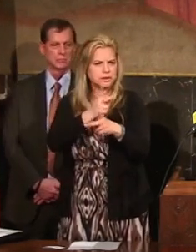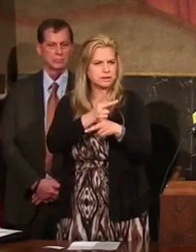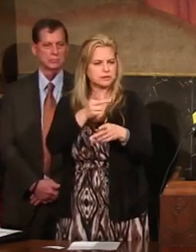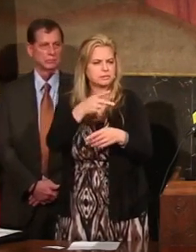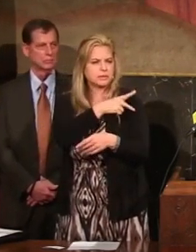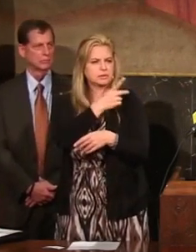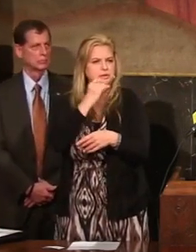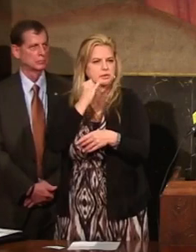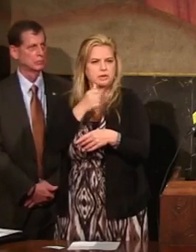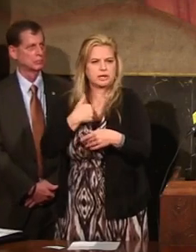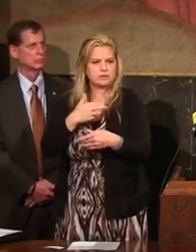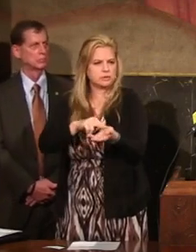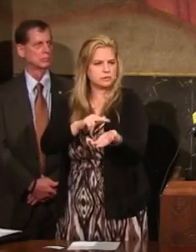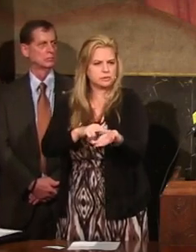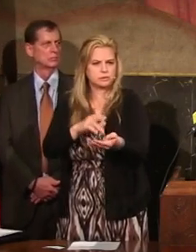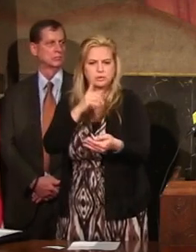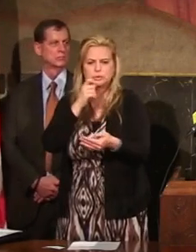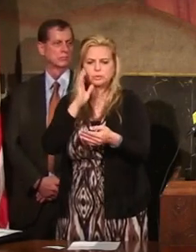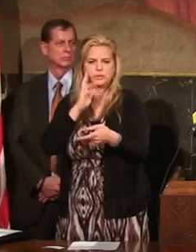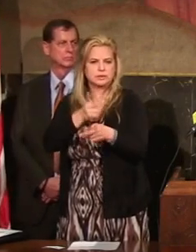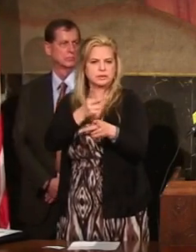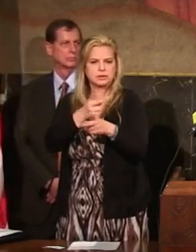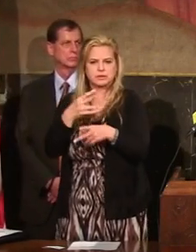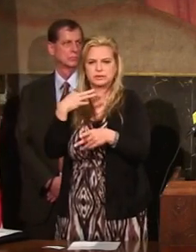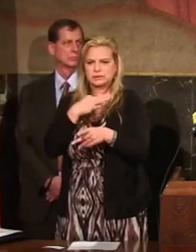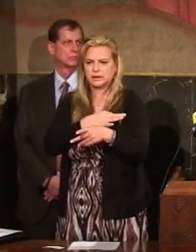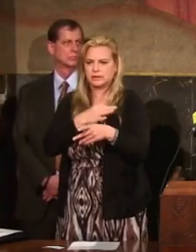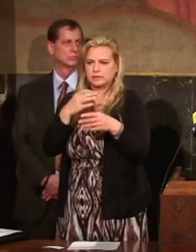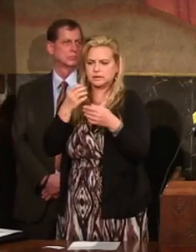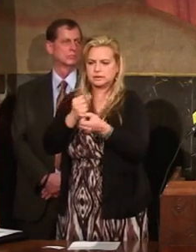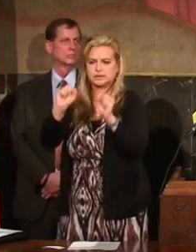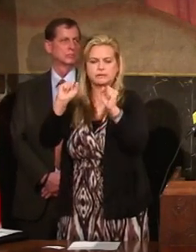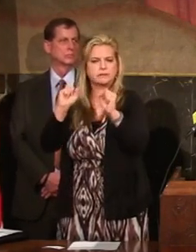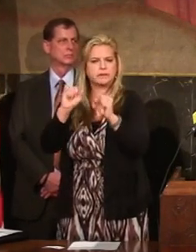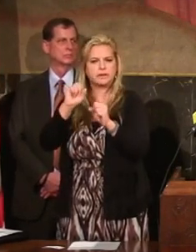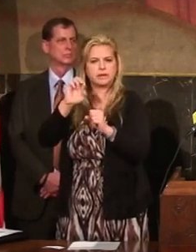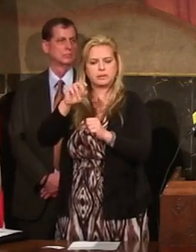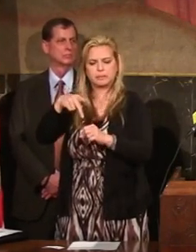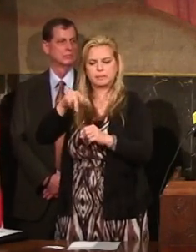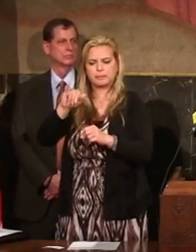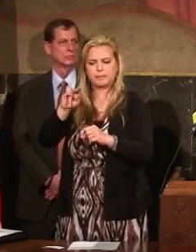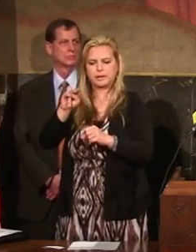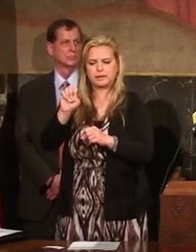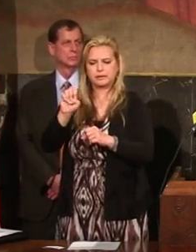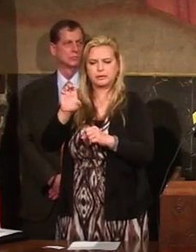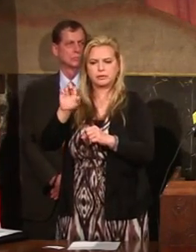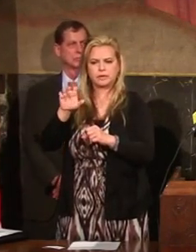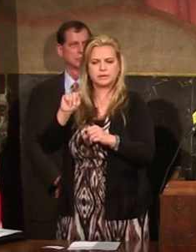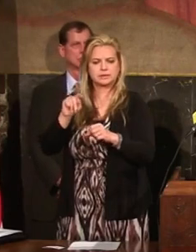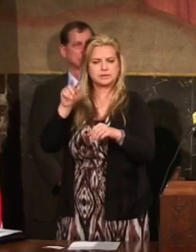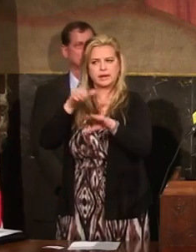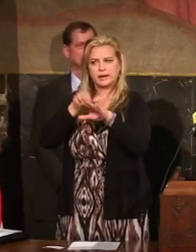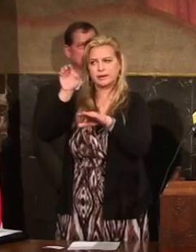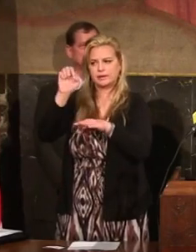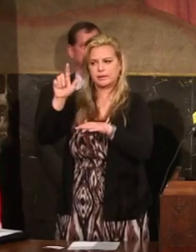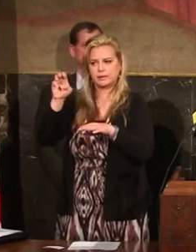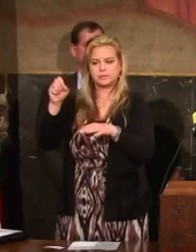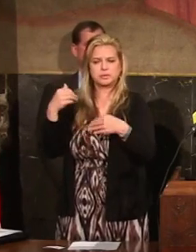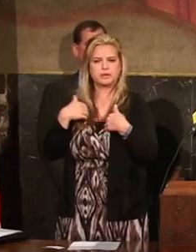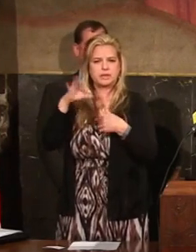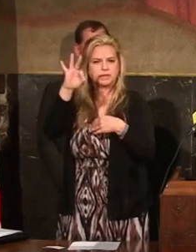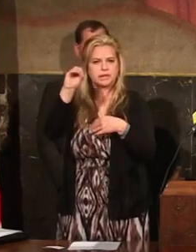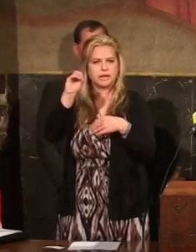nurses? Who's going to make sure that the staff are safe at Pinecrest? In ELMS, we already have over 90 employees